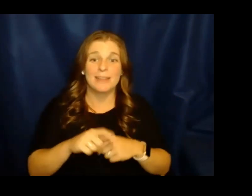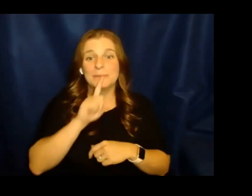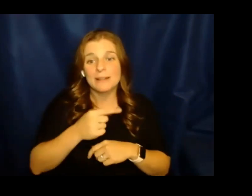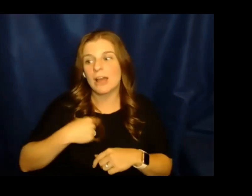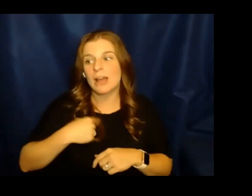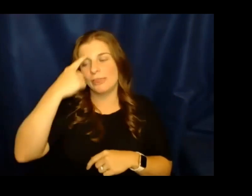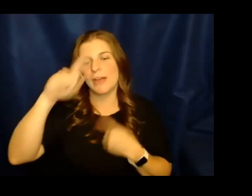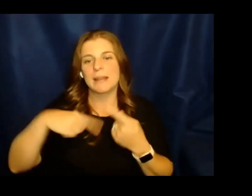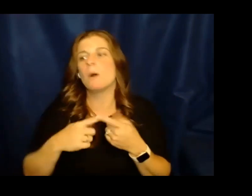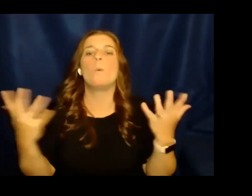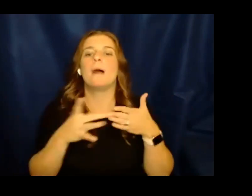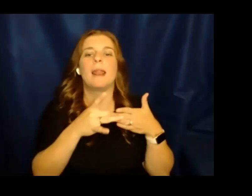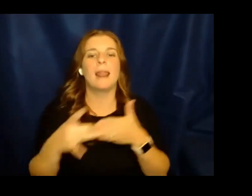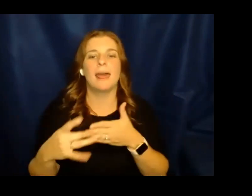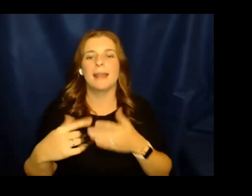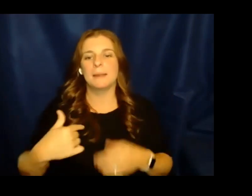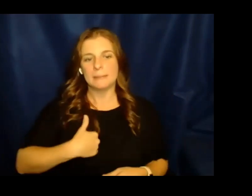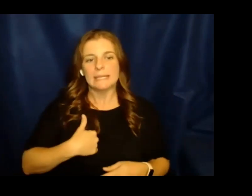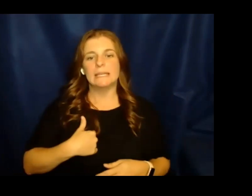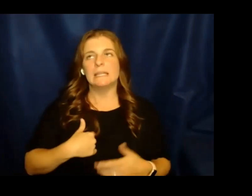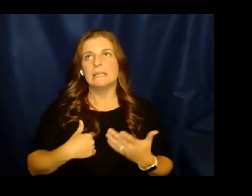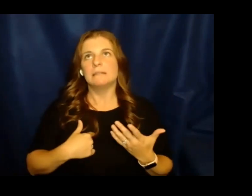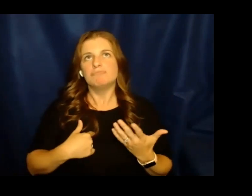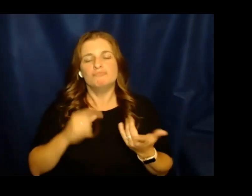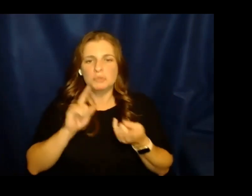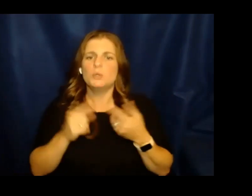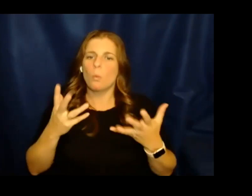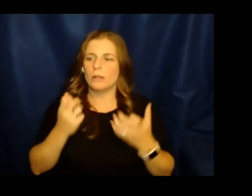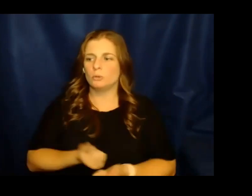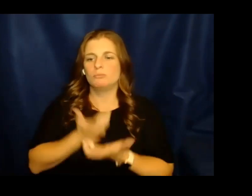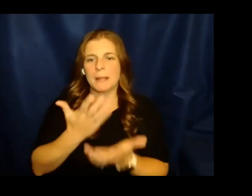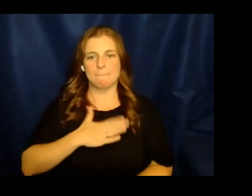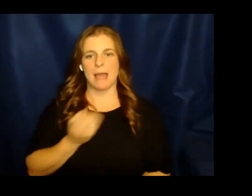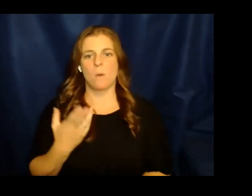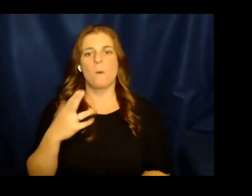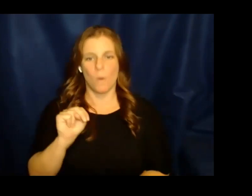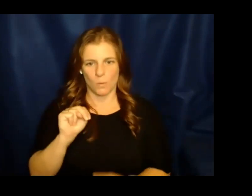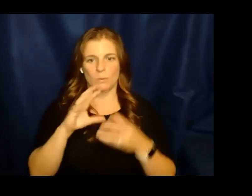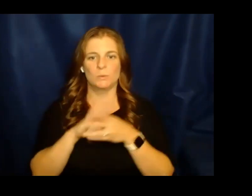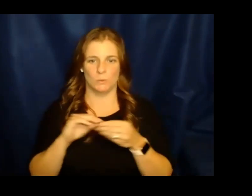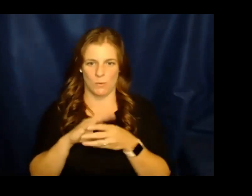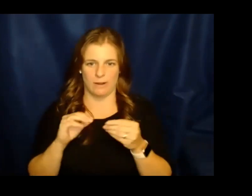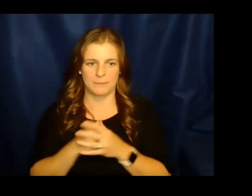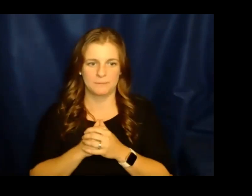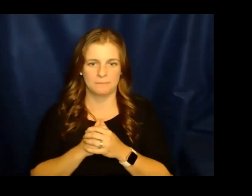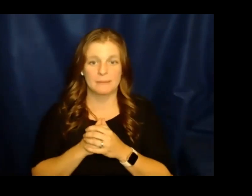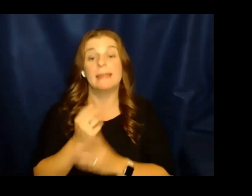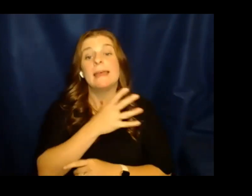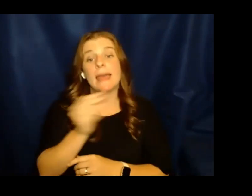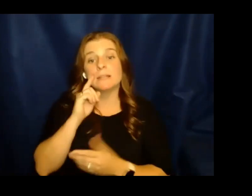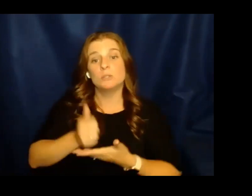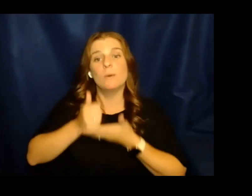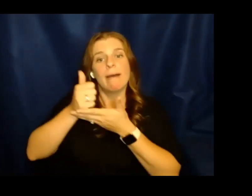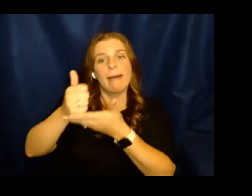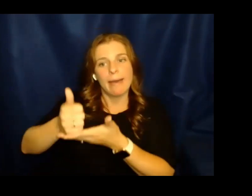what led me to want to tell my own story of survivorship and life, and also to help champion the voices of other